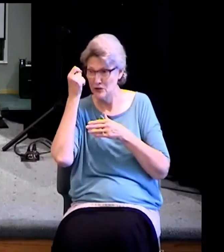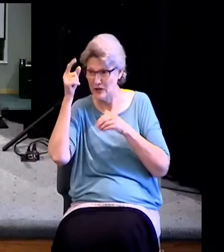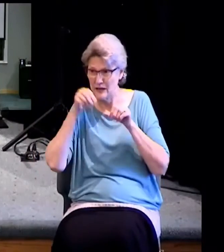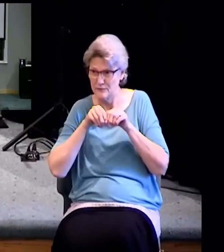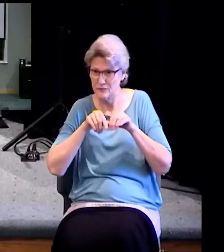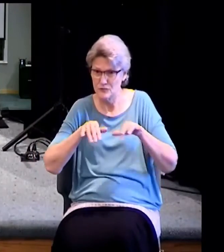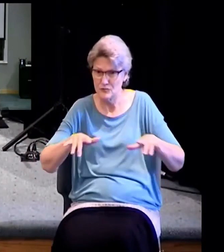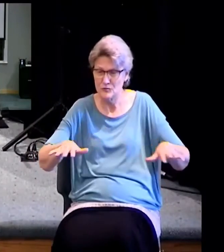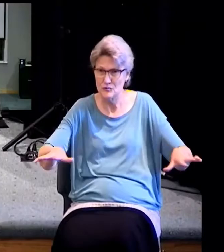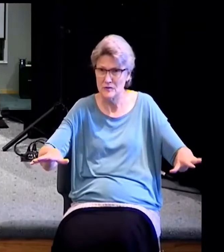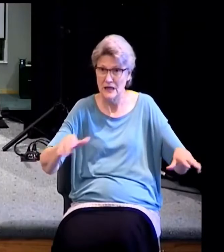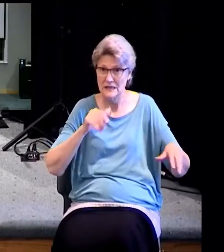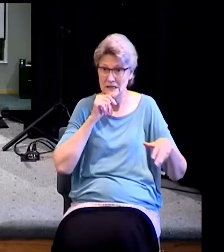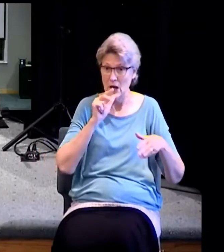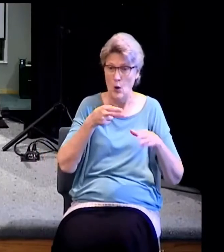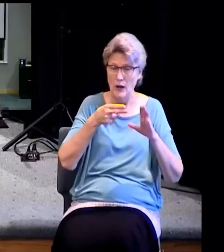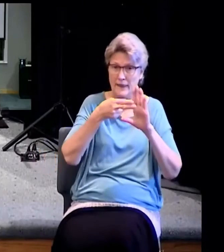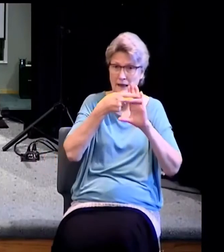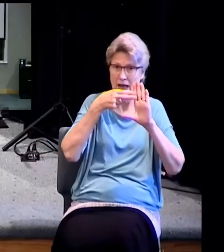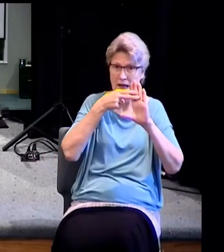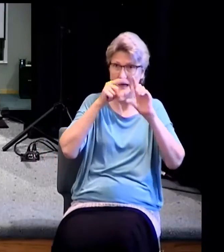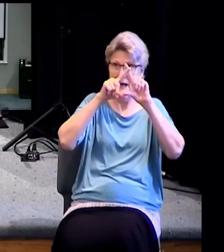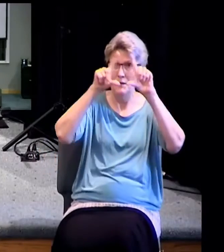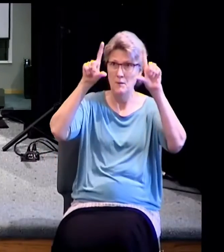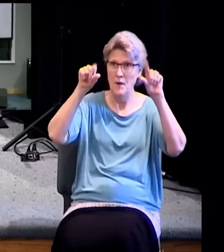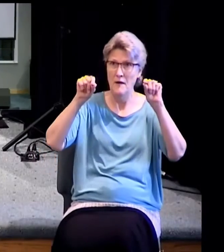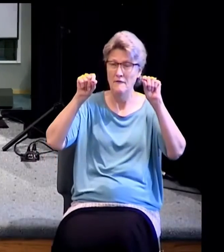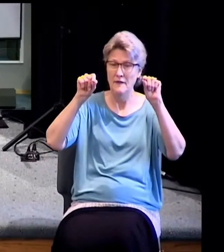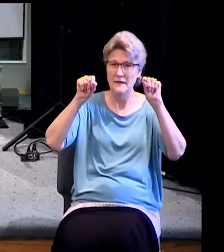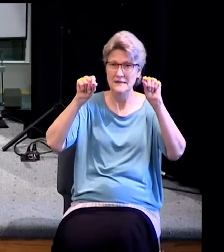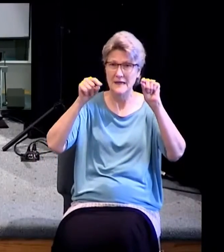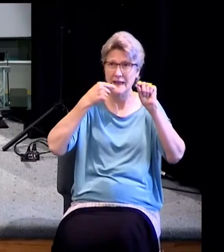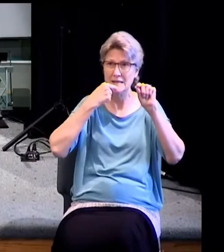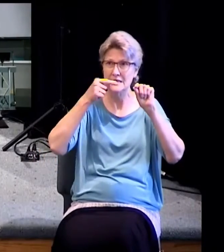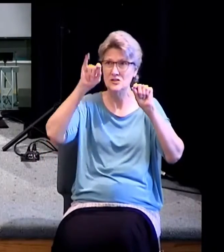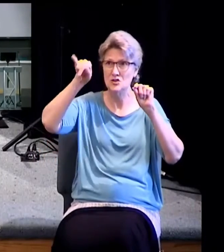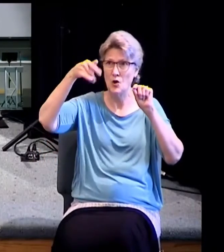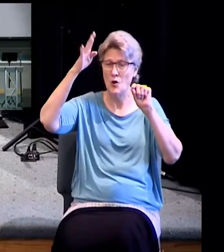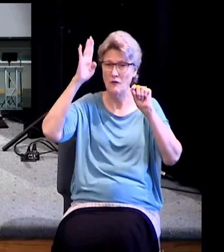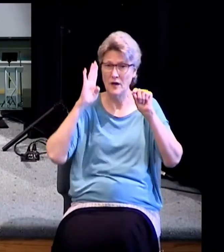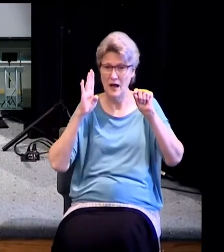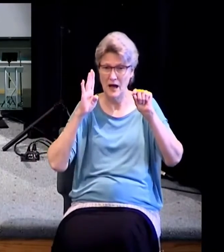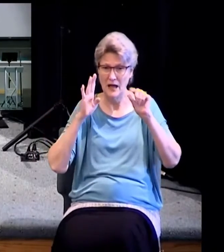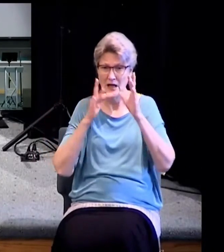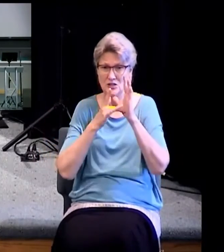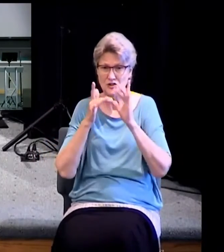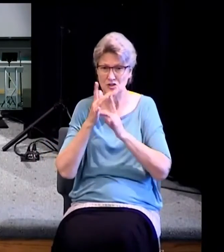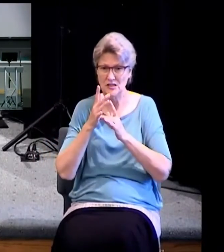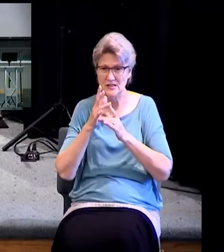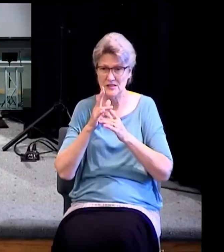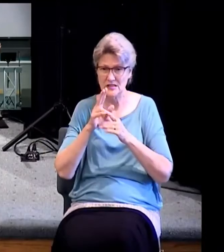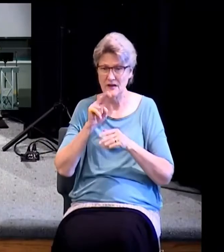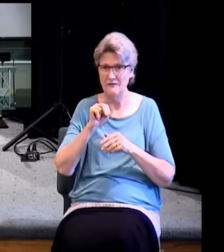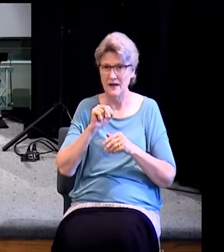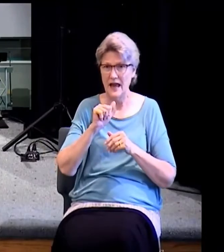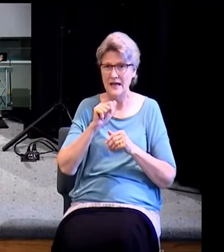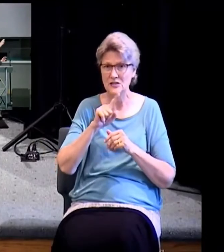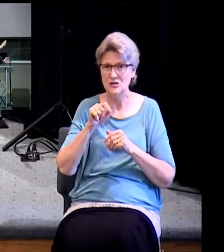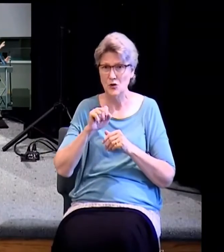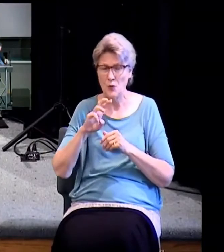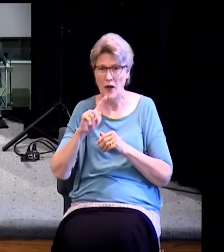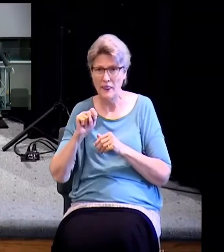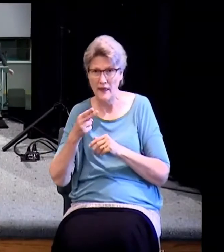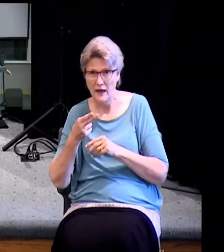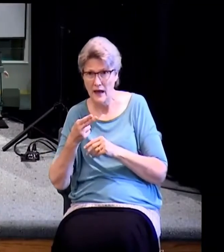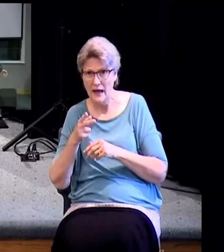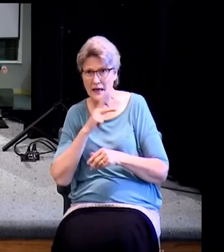it wasn't just the inscription above his head that said, Jehovah God, Jesus of Nazareth, King of the Jews,